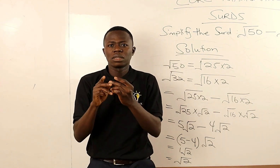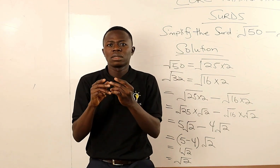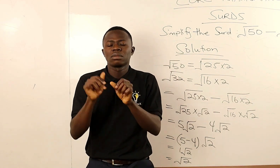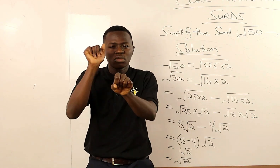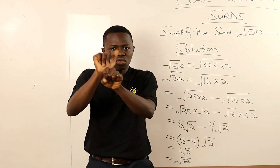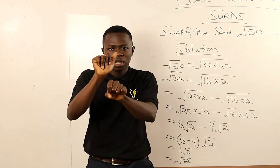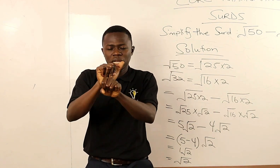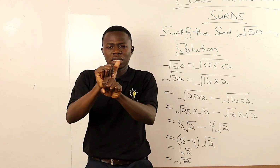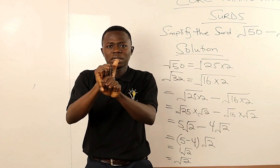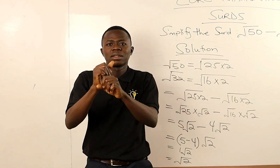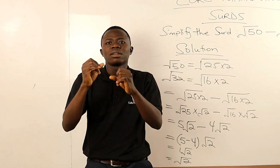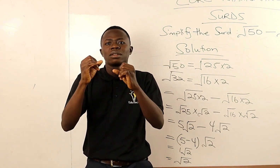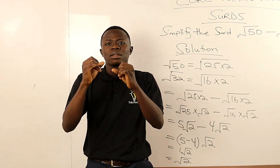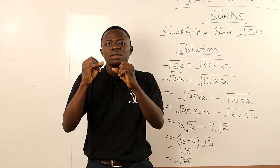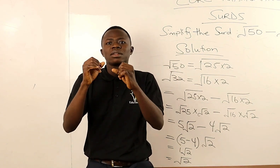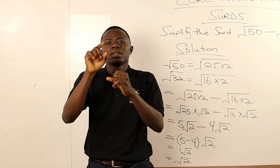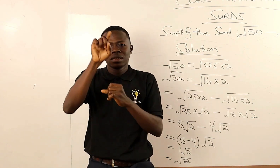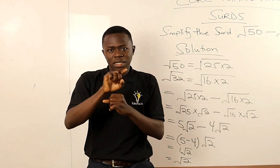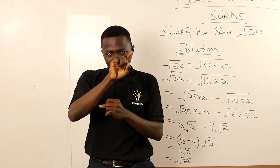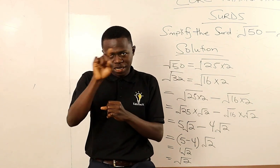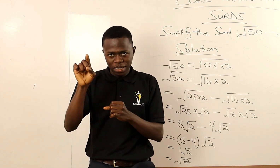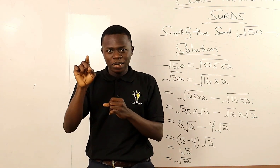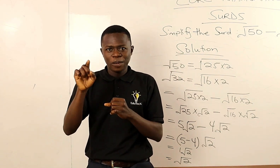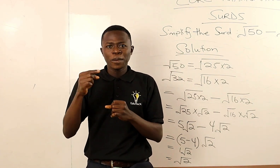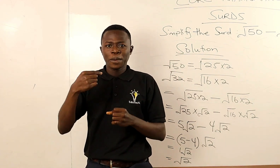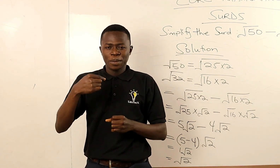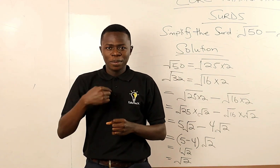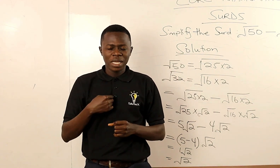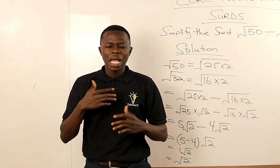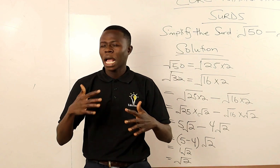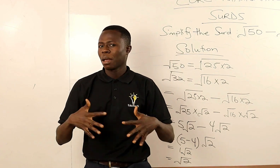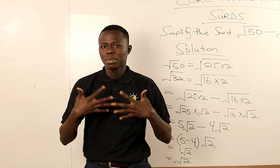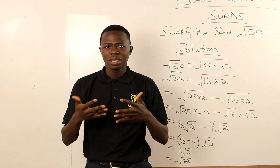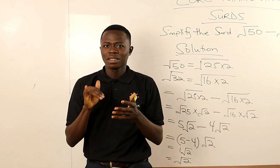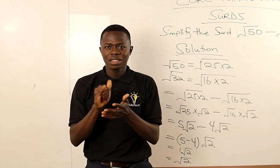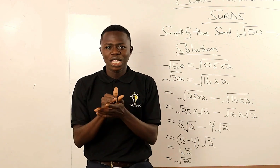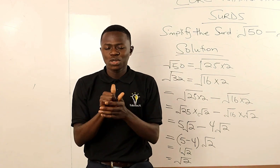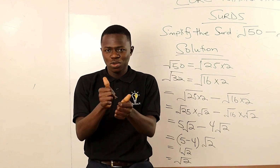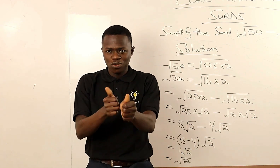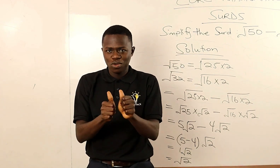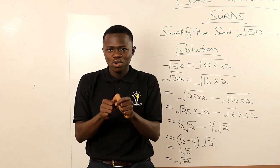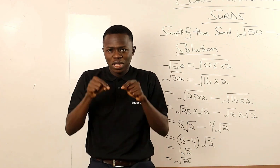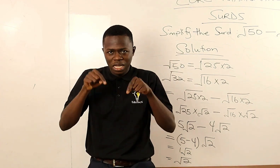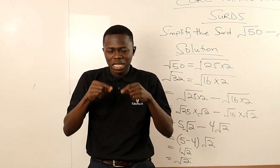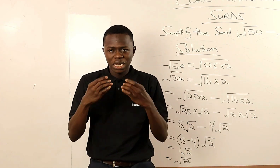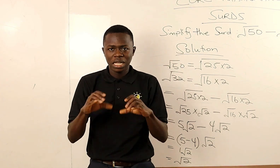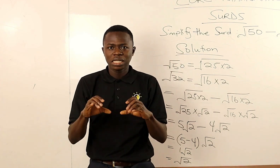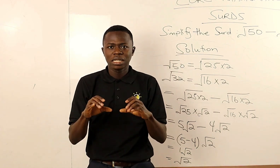lesson, you will be able to solve questions like this. I am so excited to have been with you in this class,